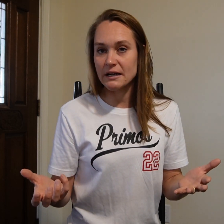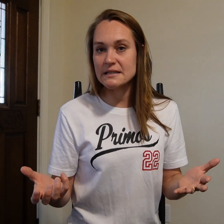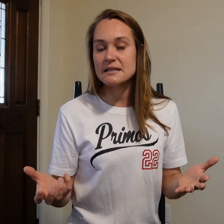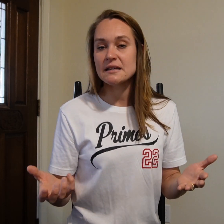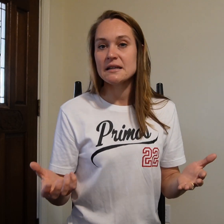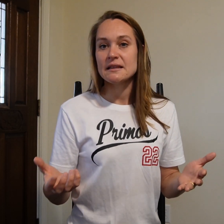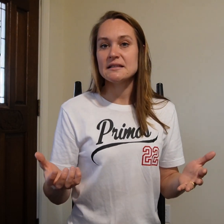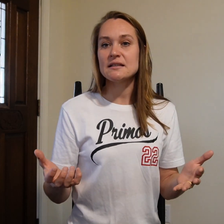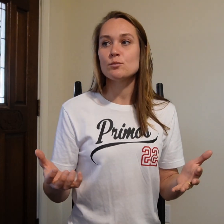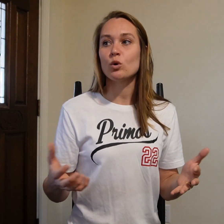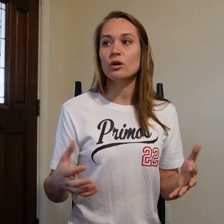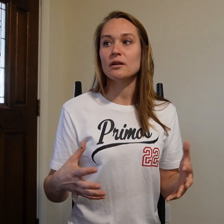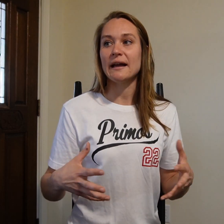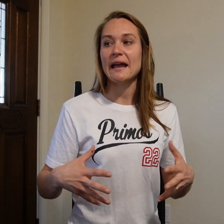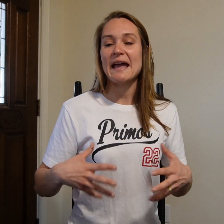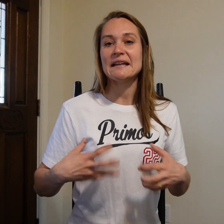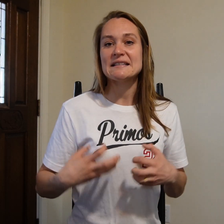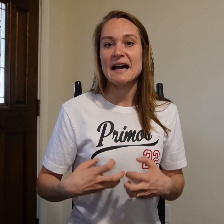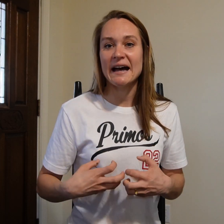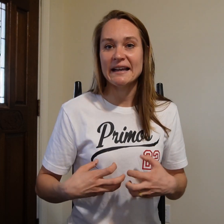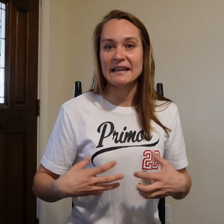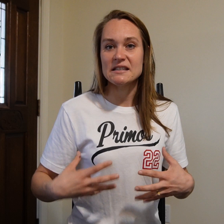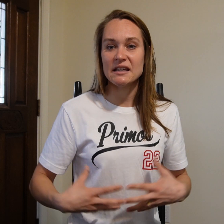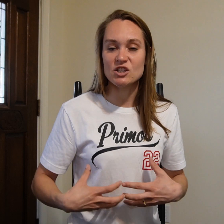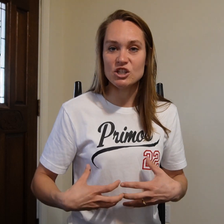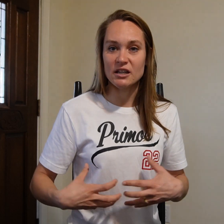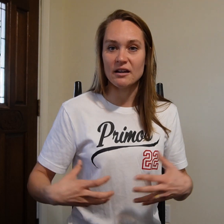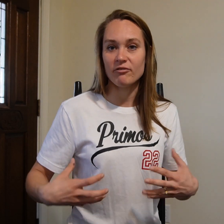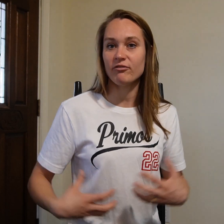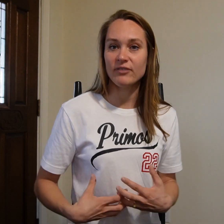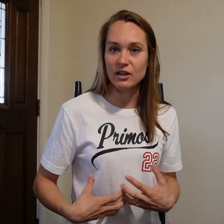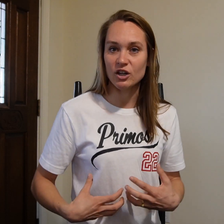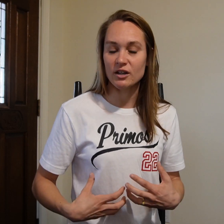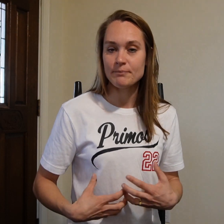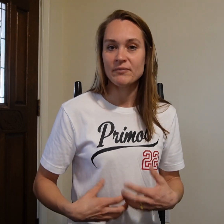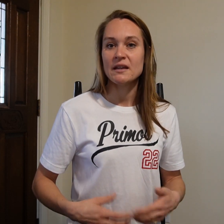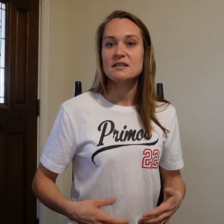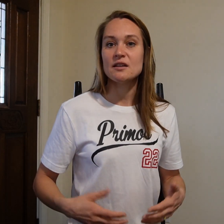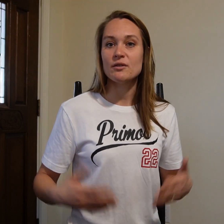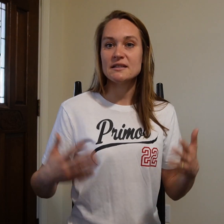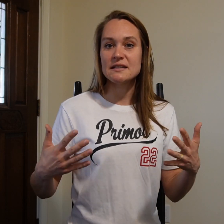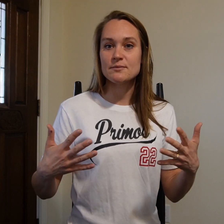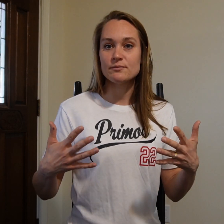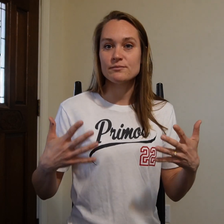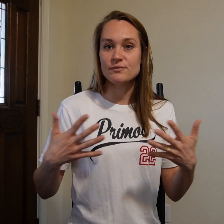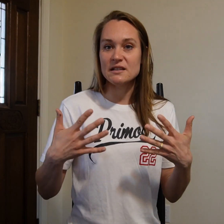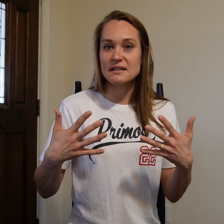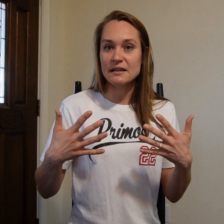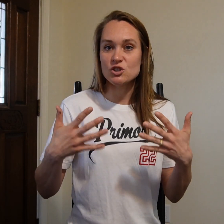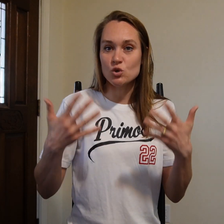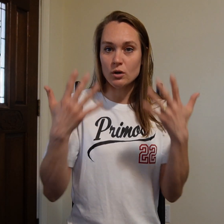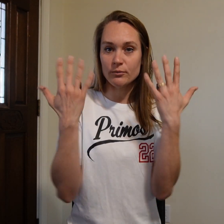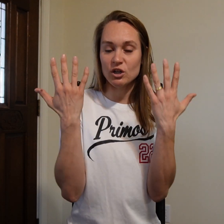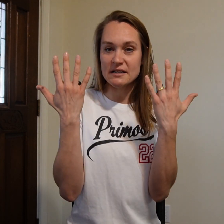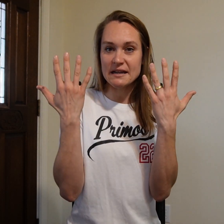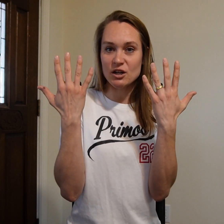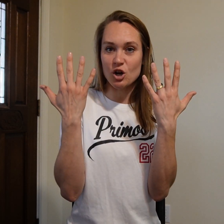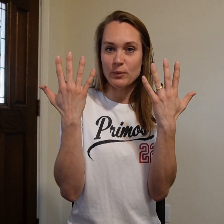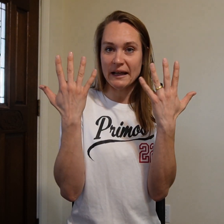occurrence. This is more like anxiety, tension, fear. So this kind of storm, you're going to take your open hands